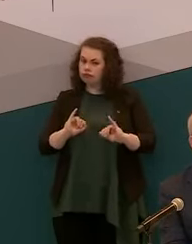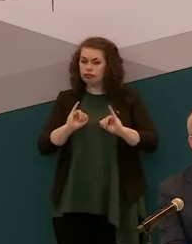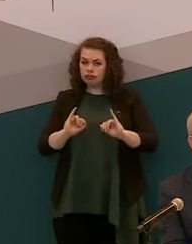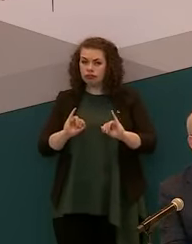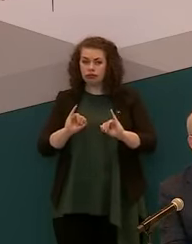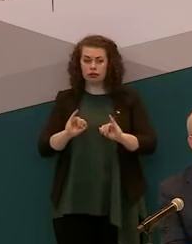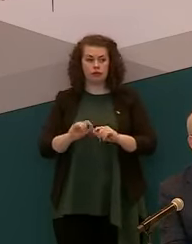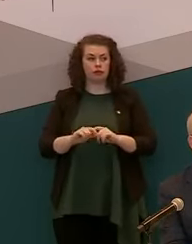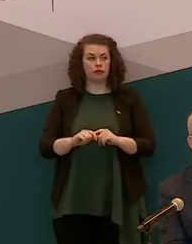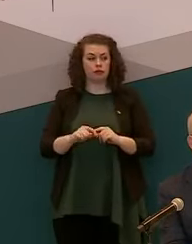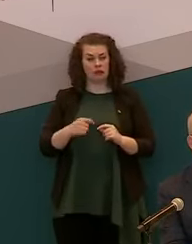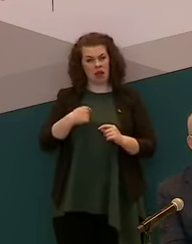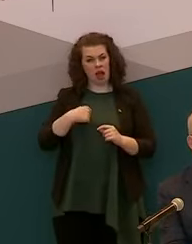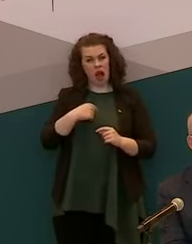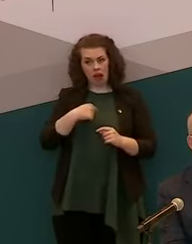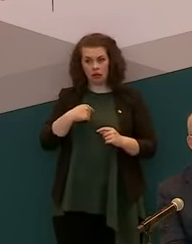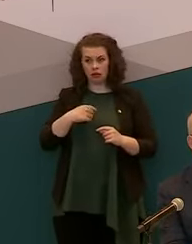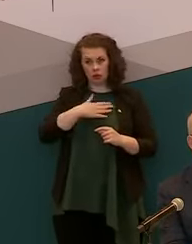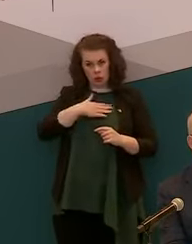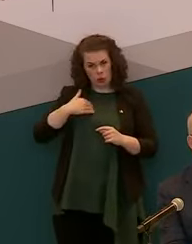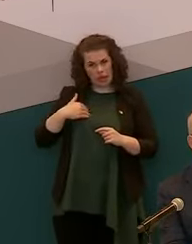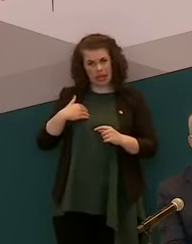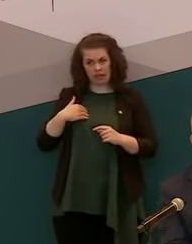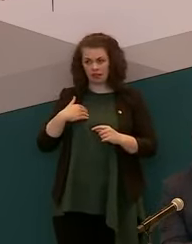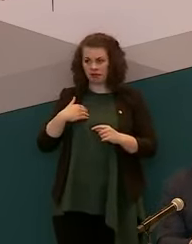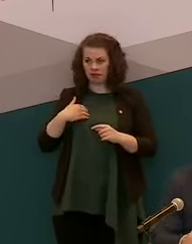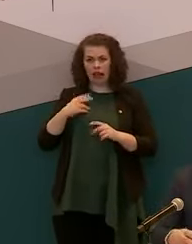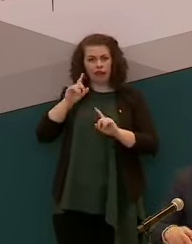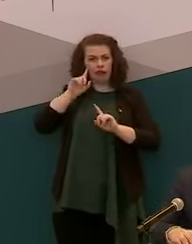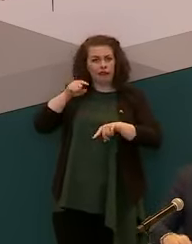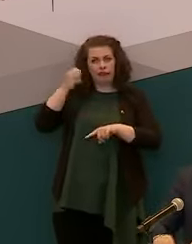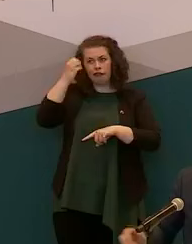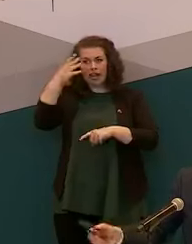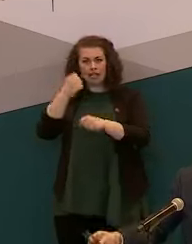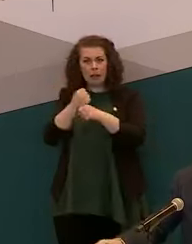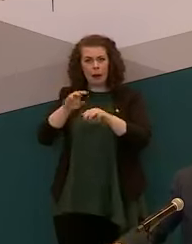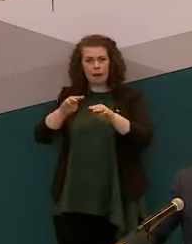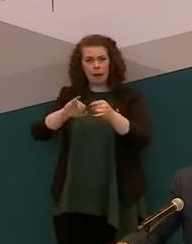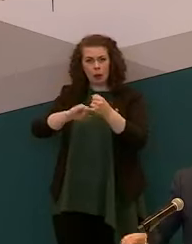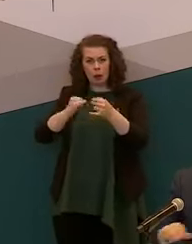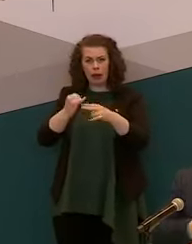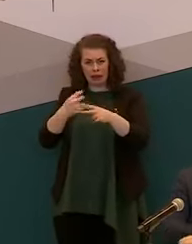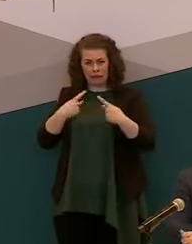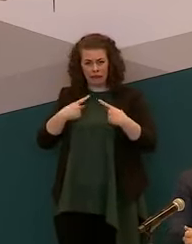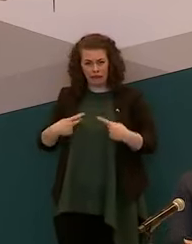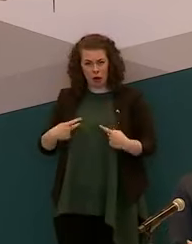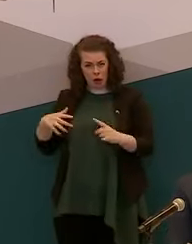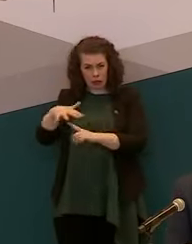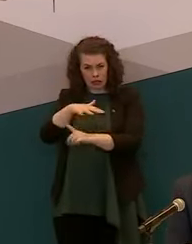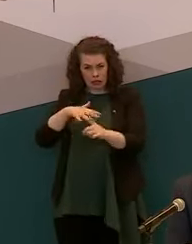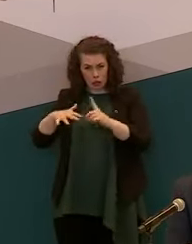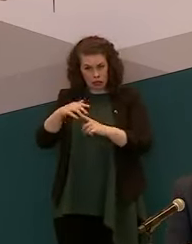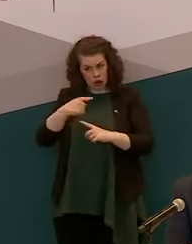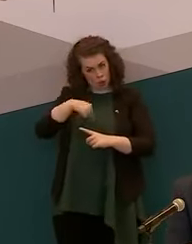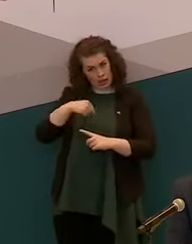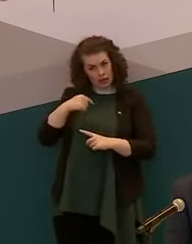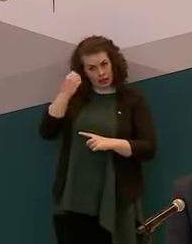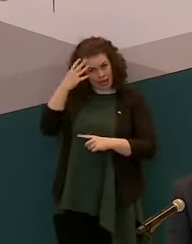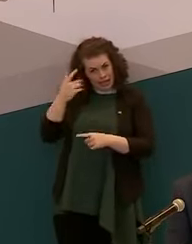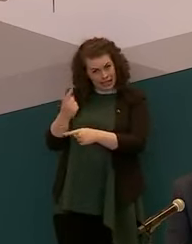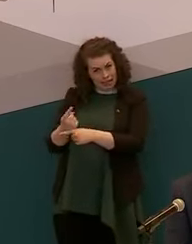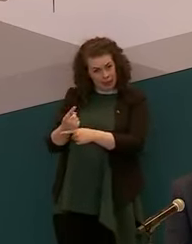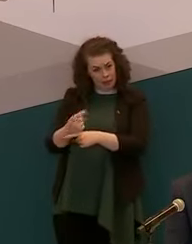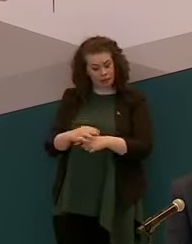currently failing the most vulnerable people in those nursing homes? So Colin will wish to add to what I have to say, but we're seeing a